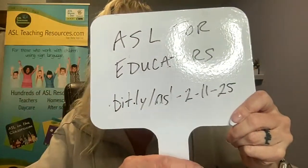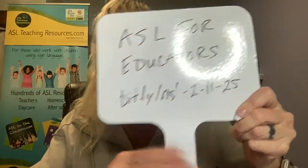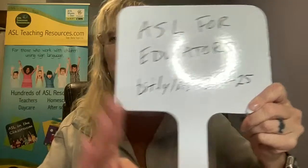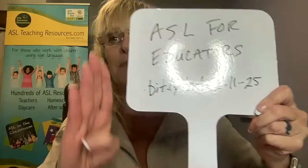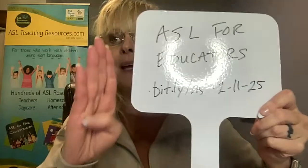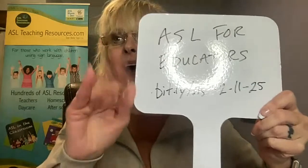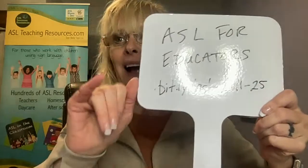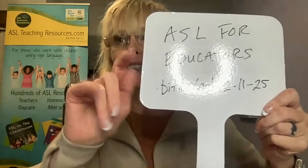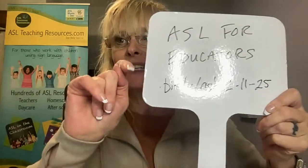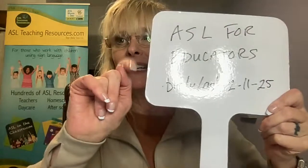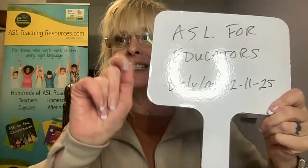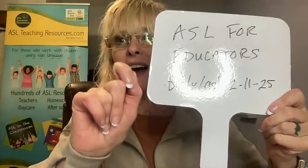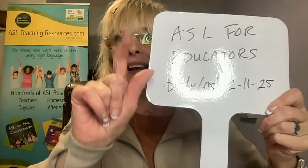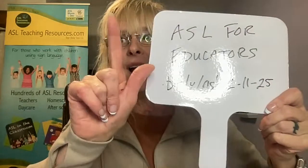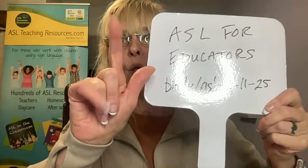That's